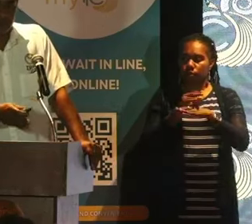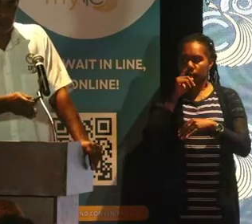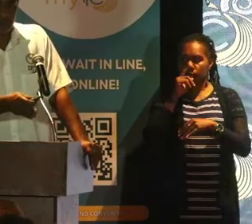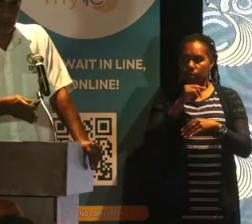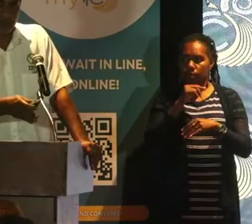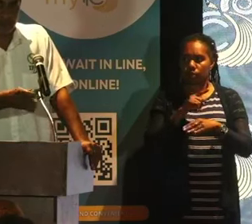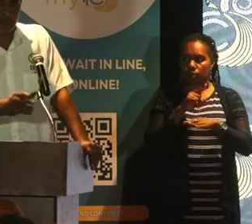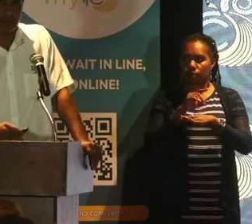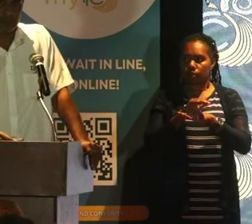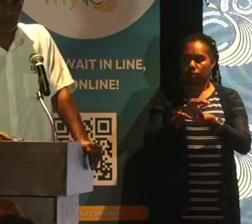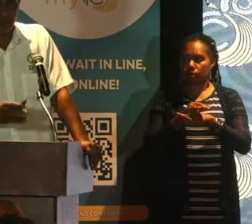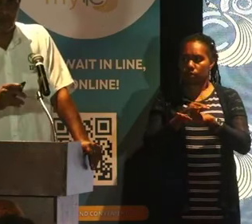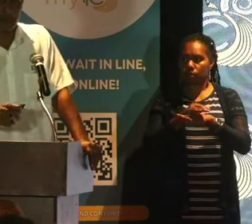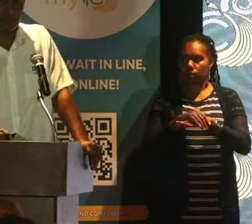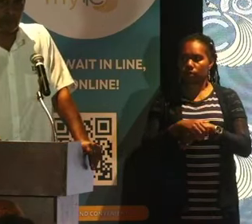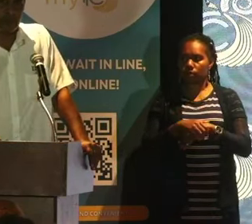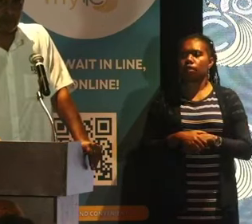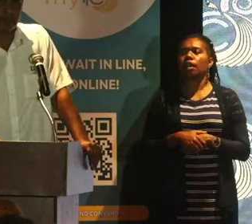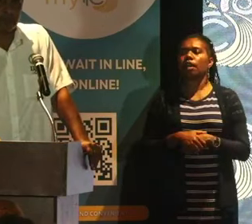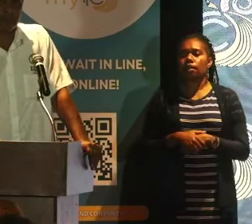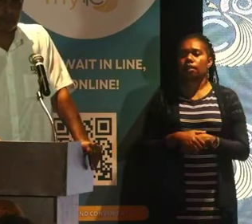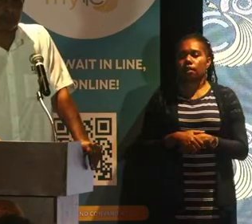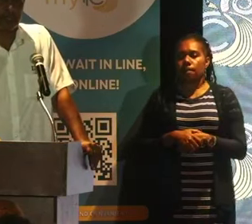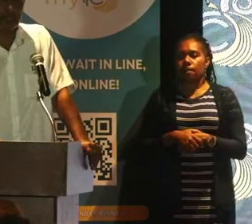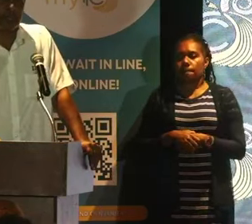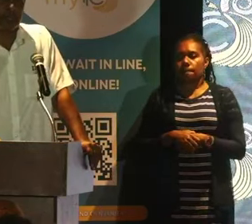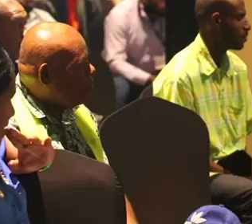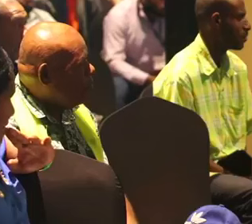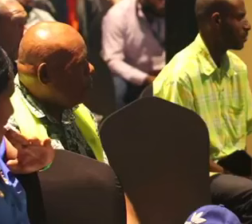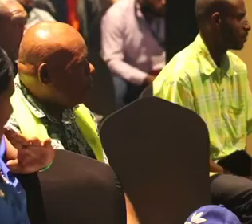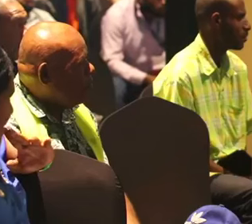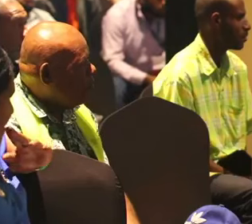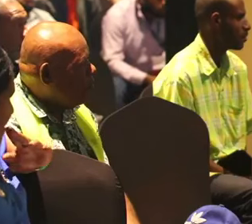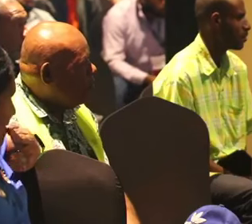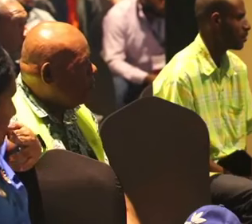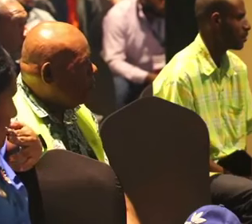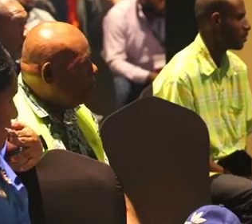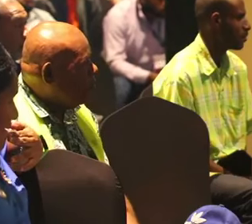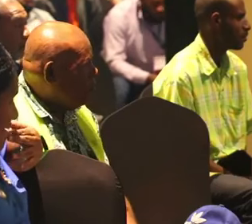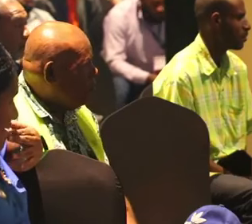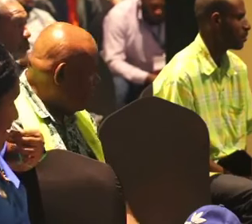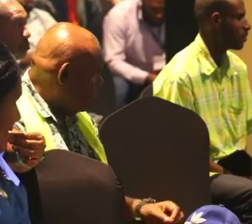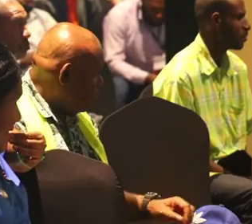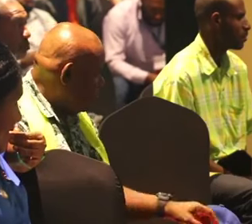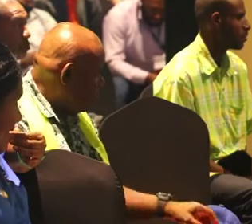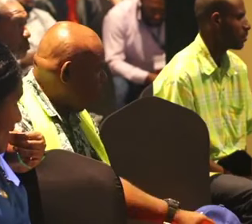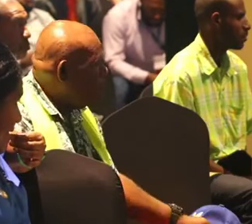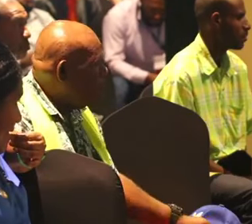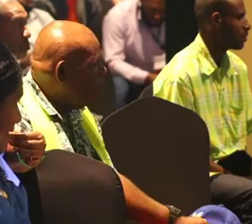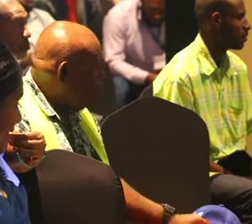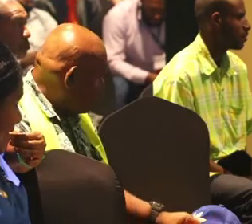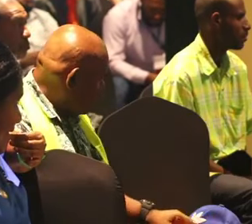either of those four. And then if they are managed and controlled by